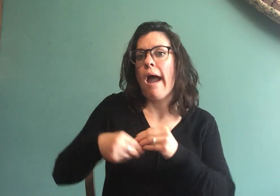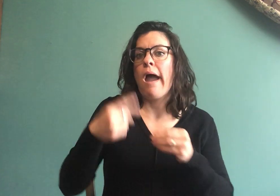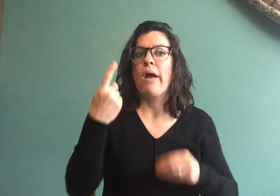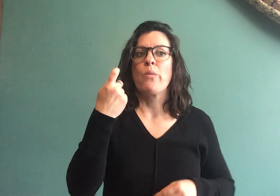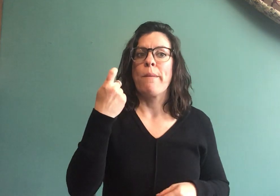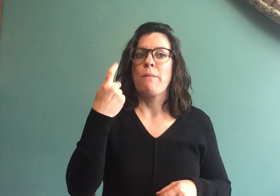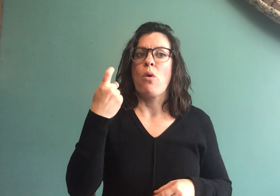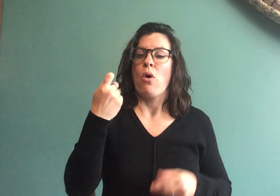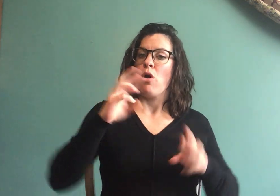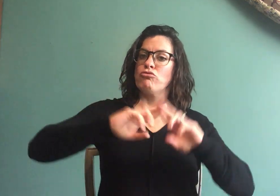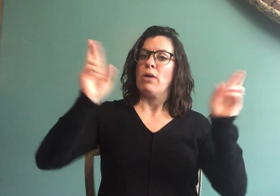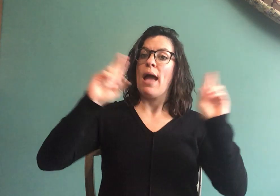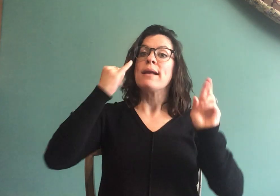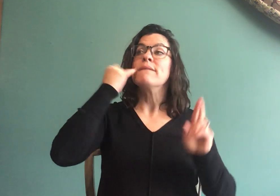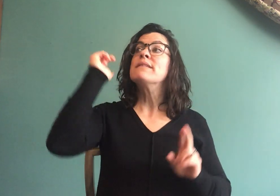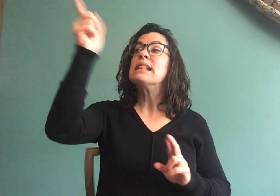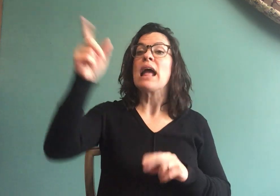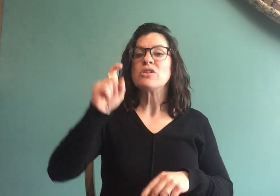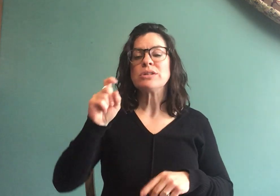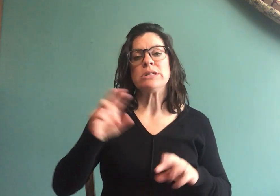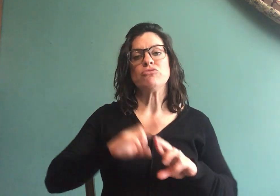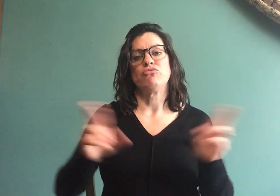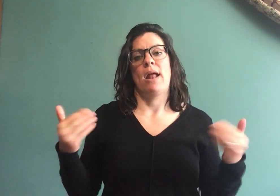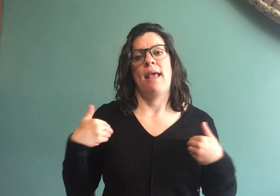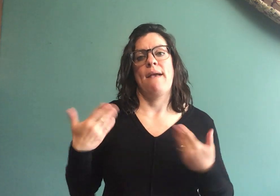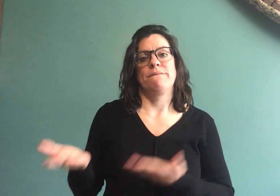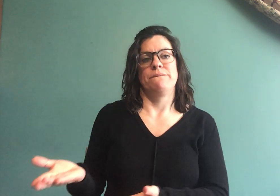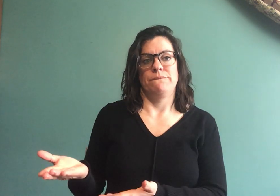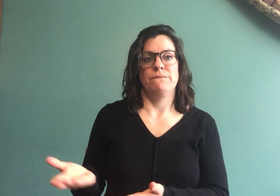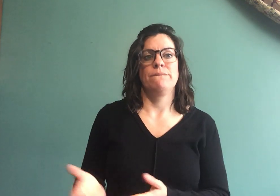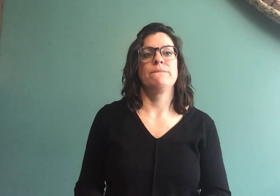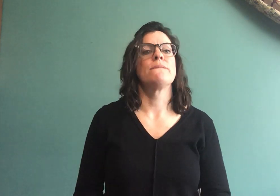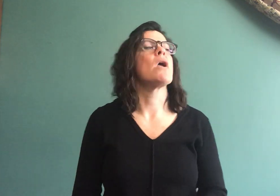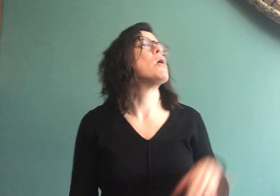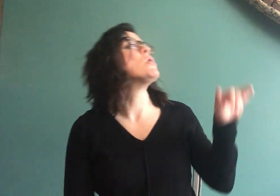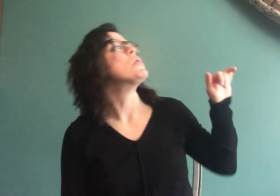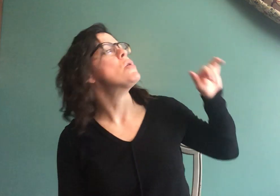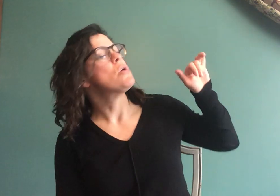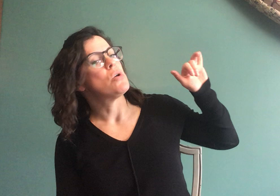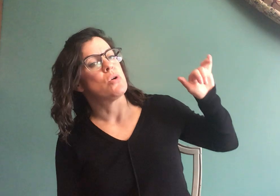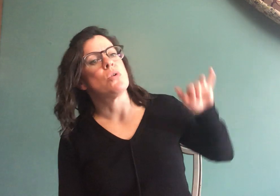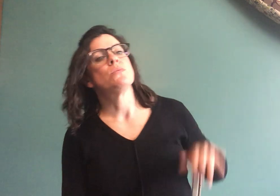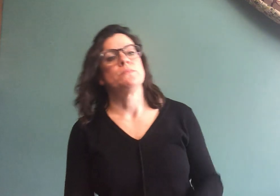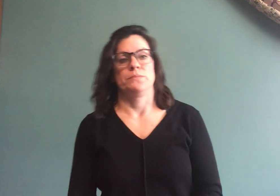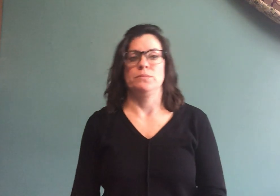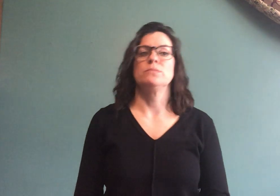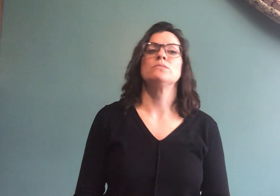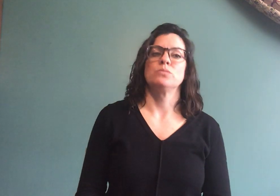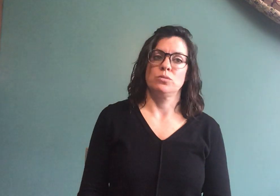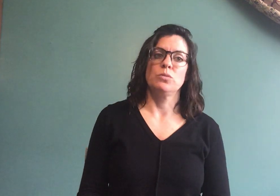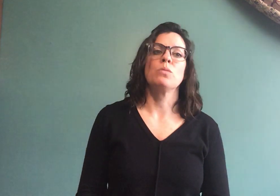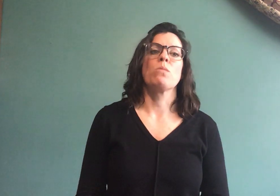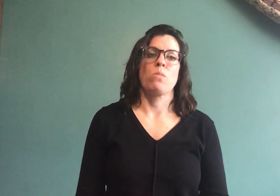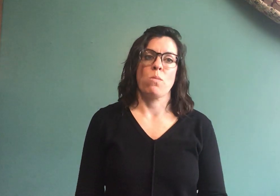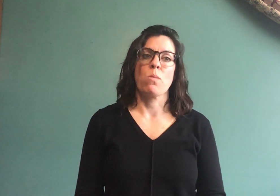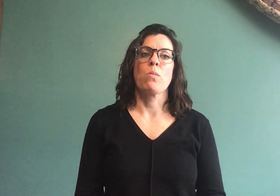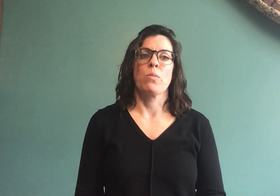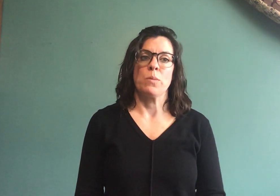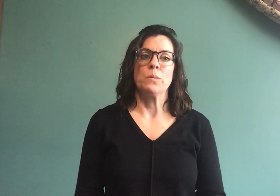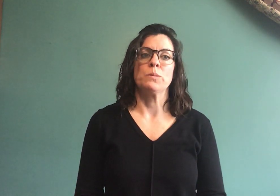utilize, correct? Yeah. But if I had to pull a whole circuit, if I had to pull a white and a black, or a